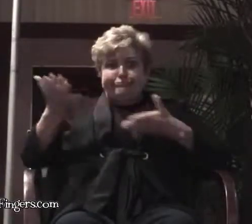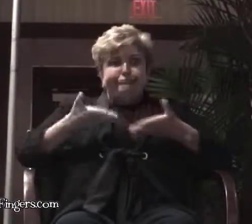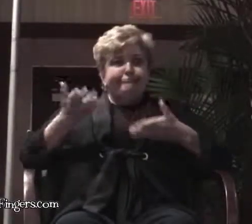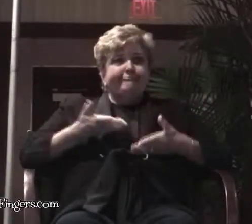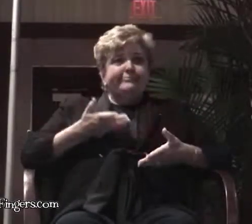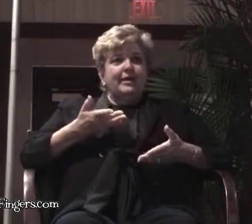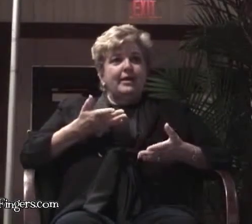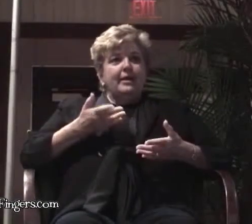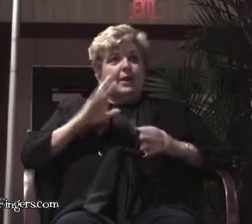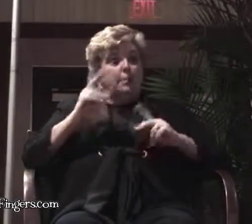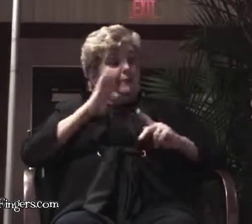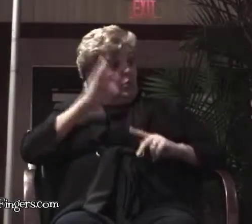given.